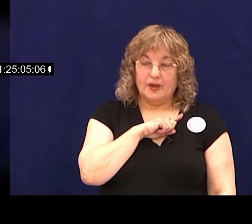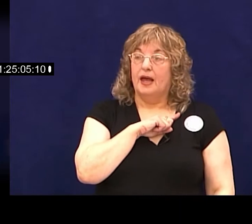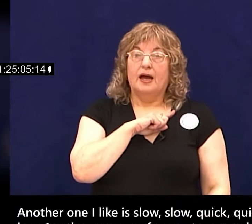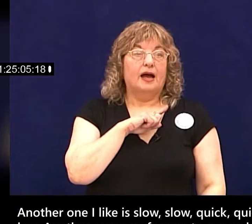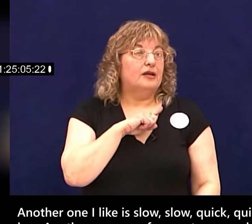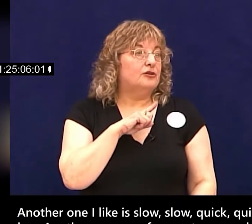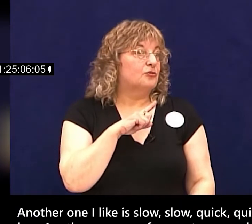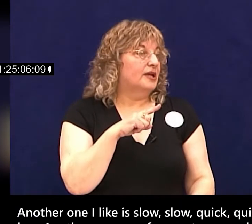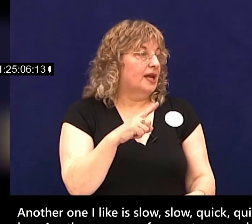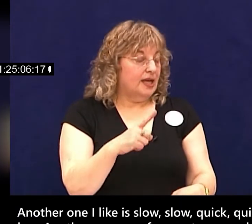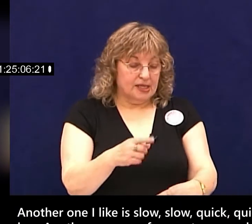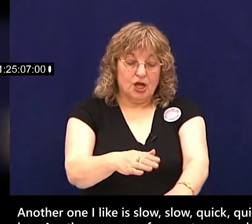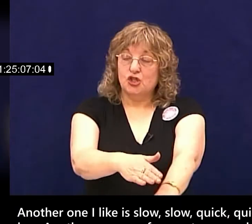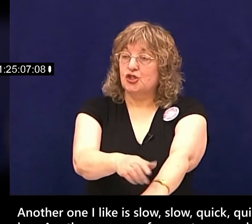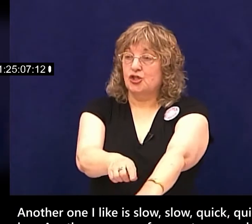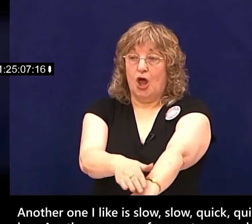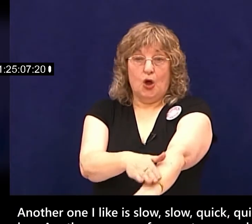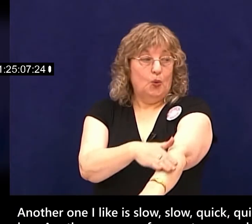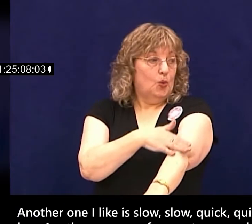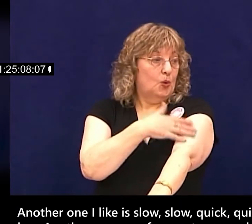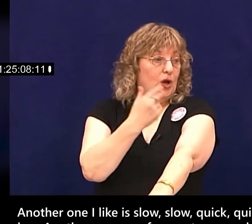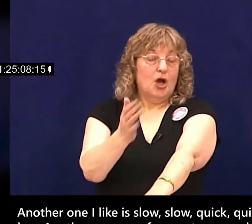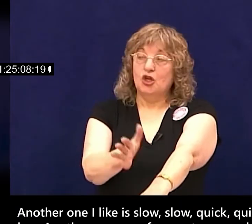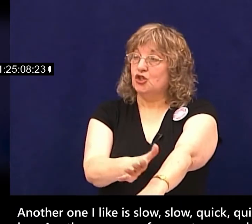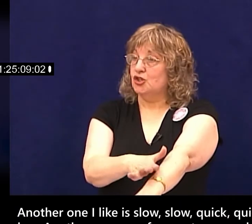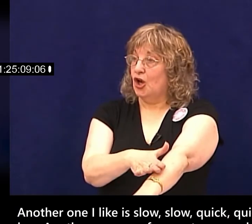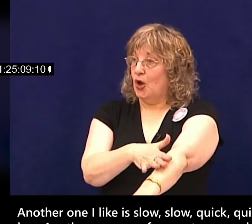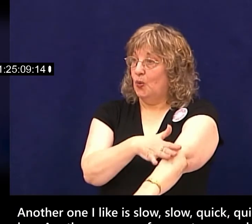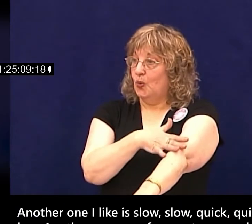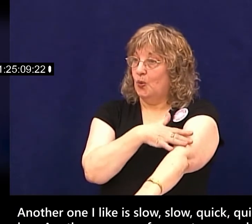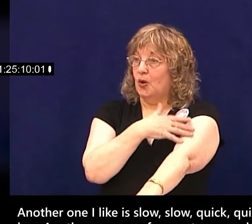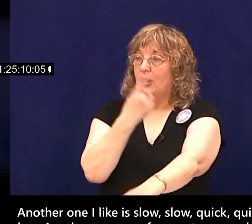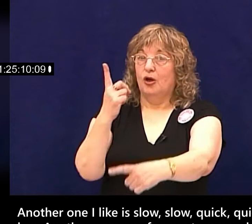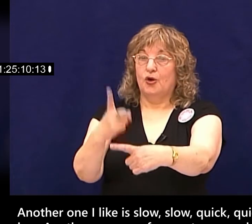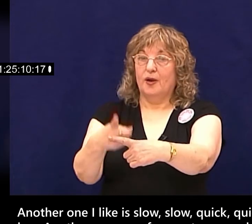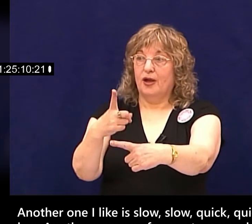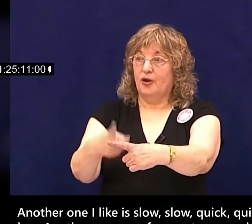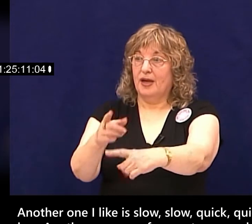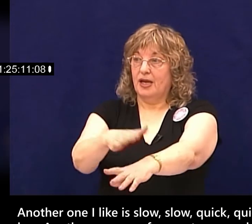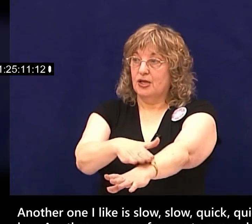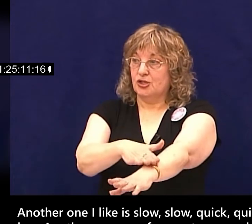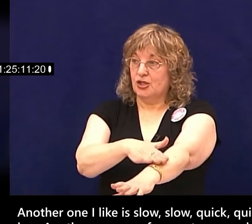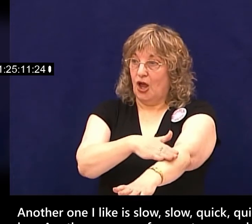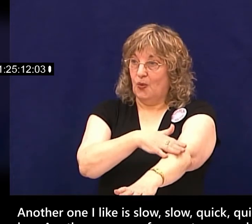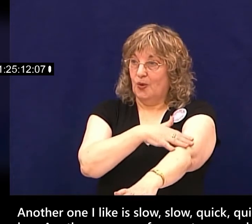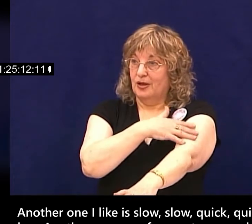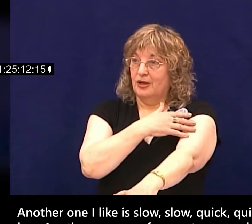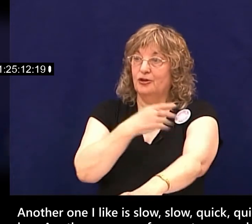Another one I like is slow, quick, quick, slow. Another